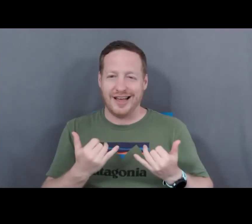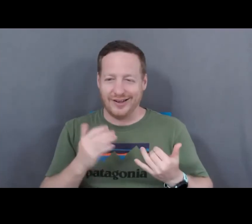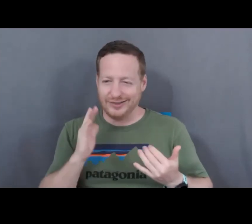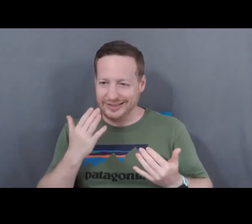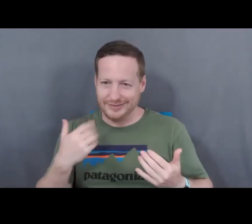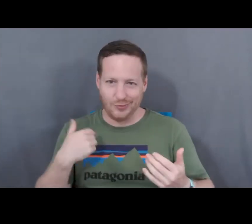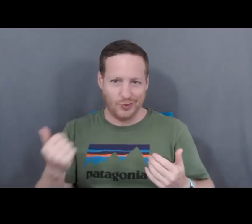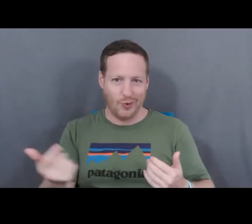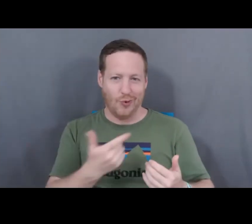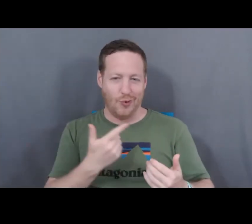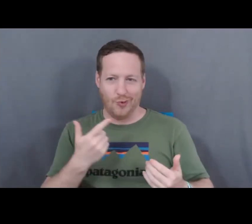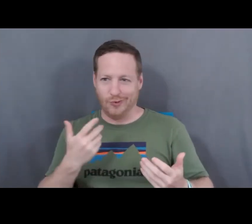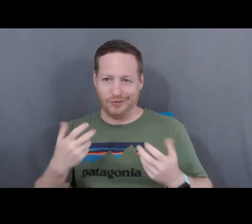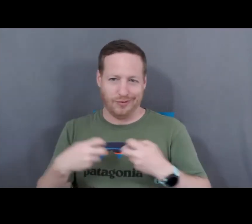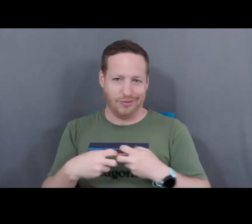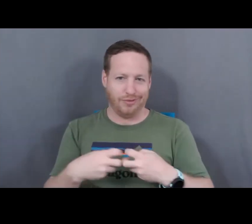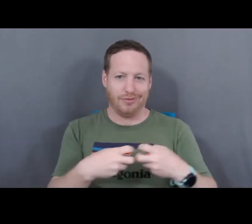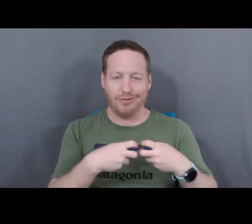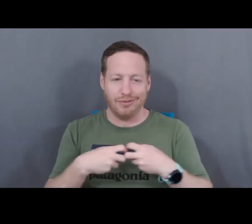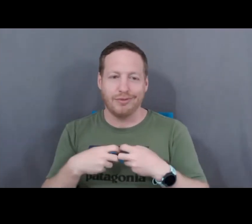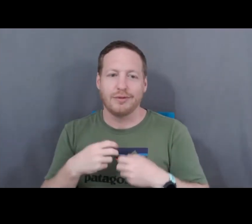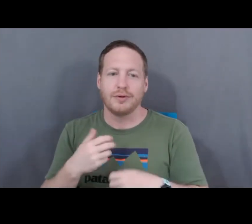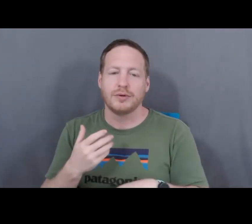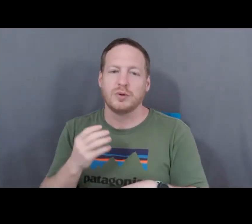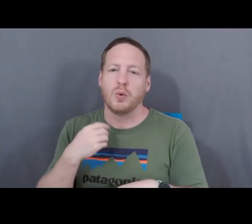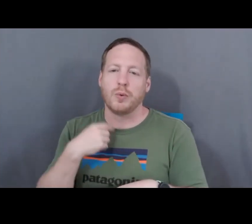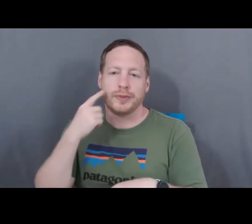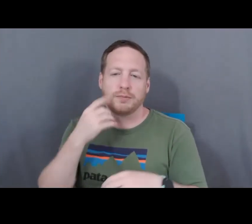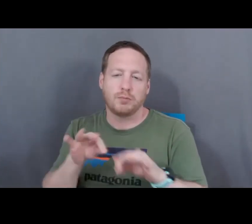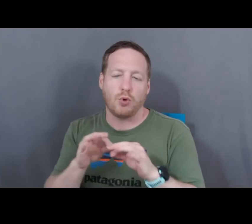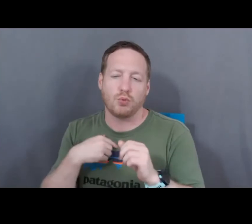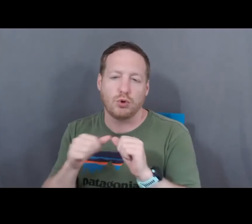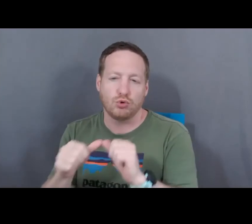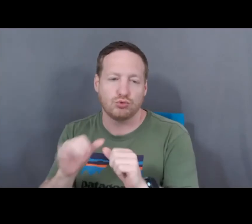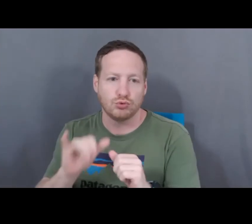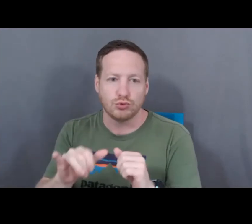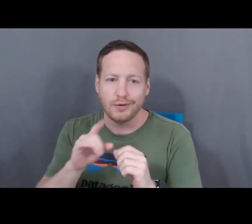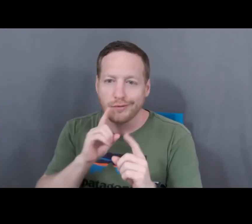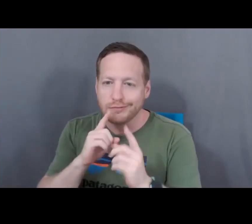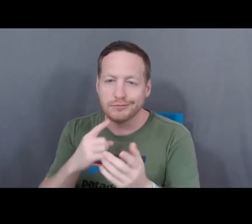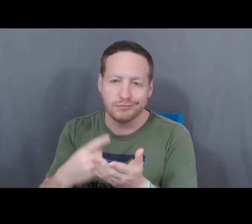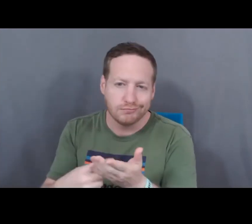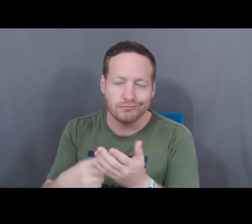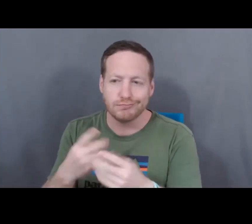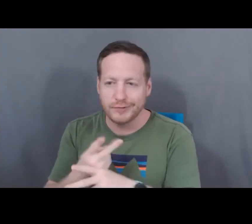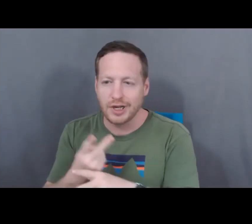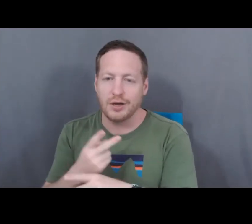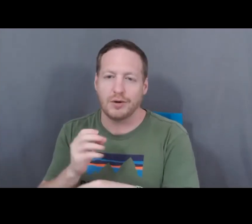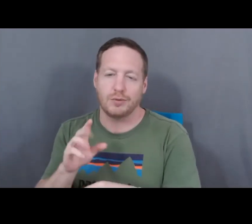I mean, we don't have all the answers right now, obviously. We're all in conflict and trying to figure things out, but I think it's important that we continue to have open conversations